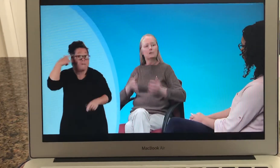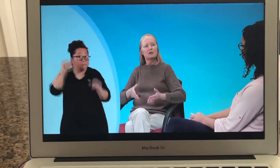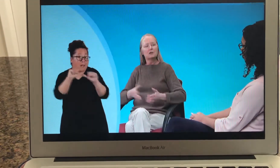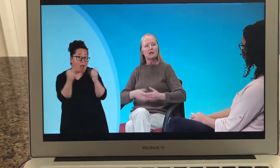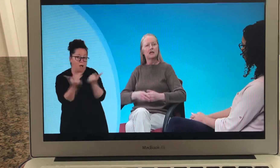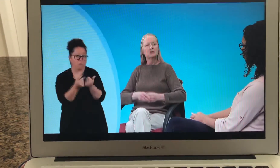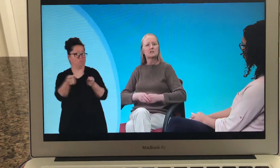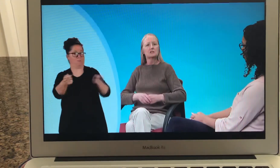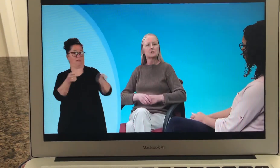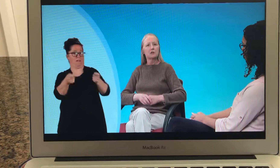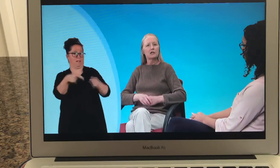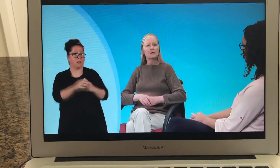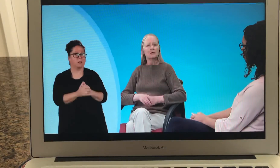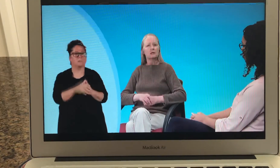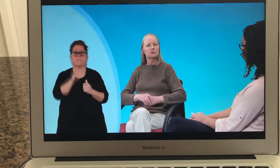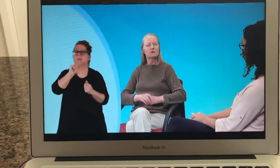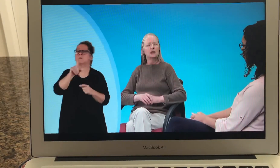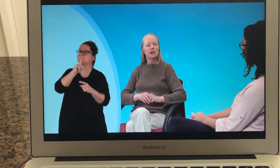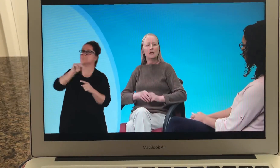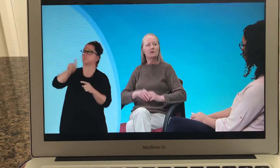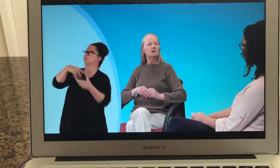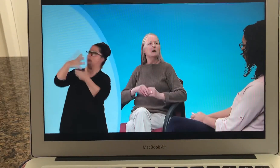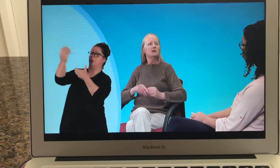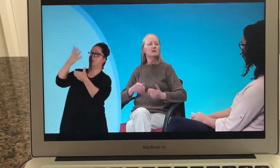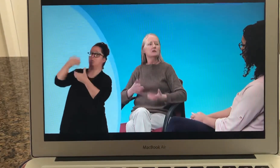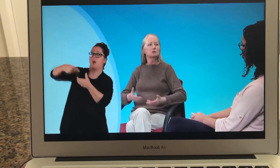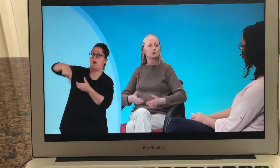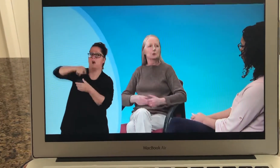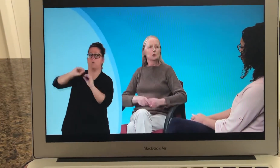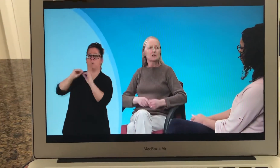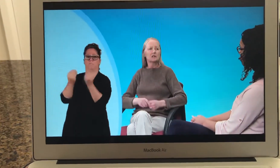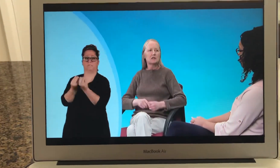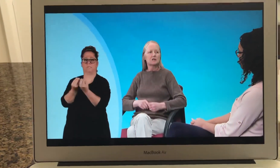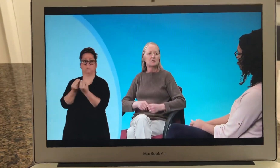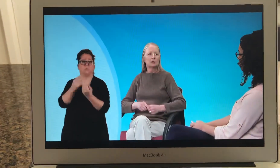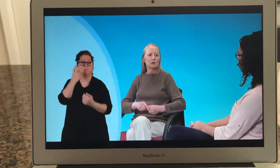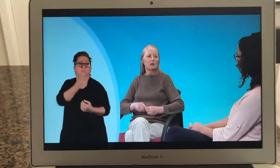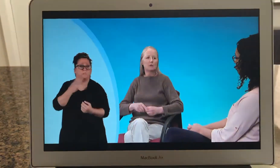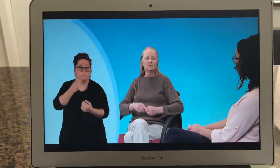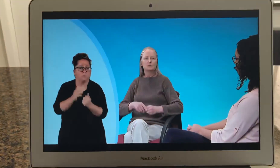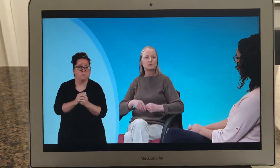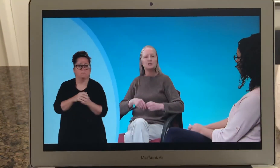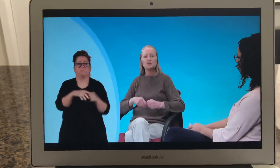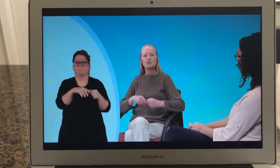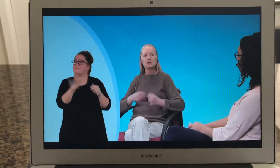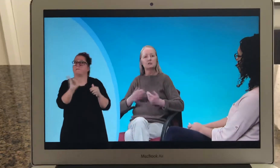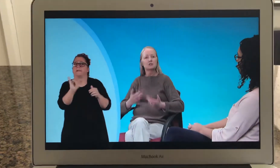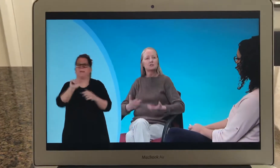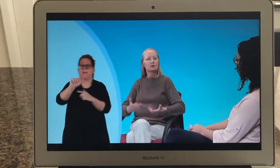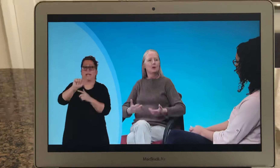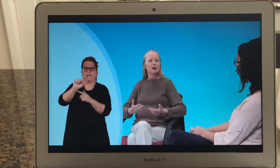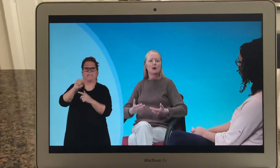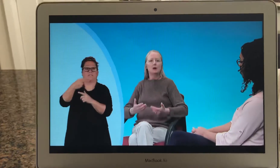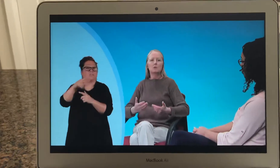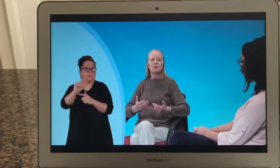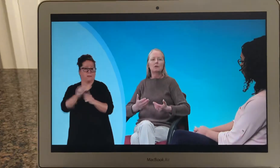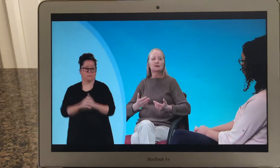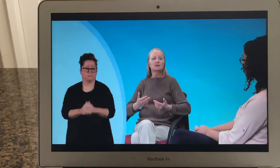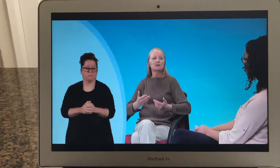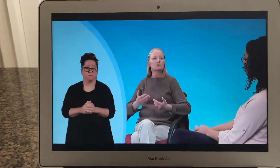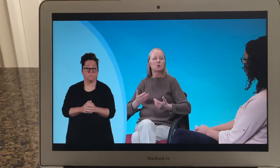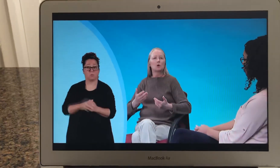to provide authority, agency, or organization